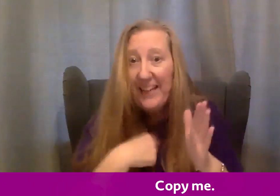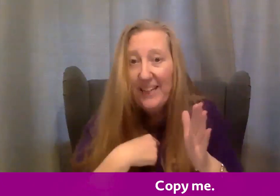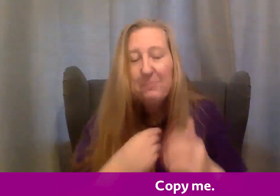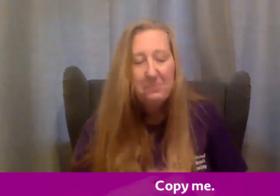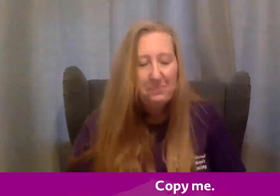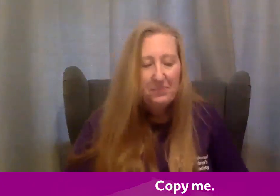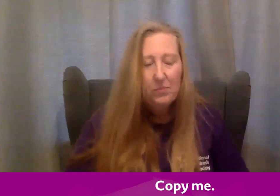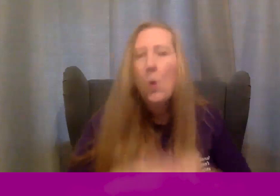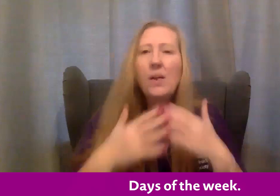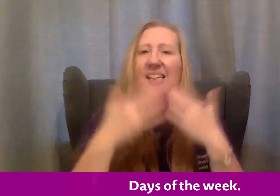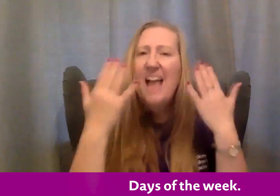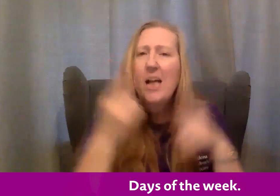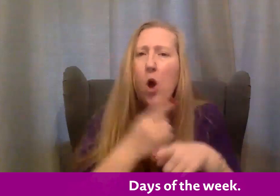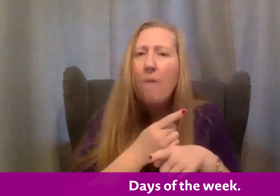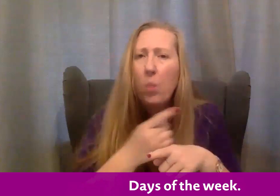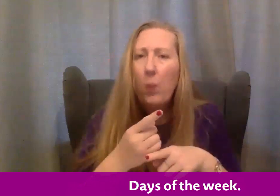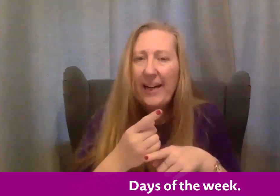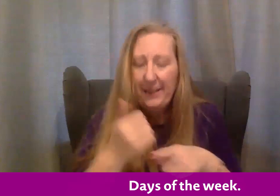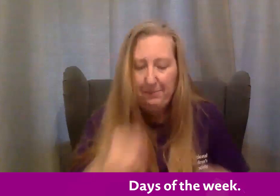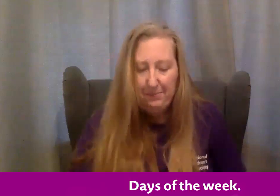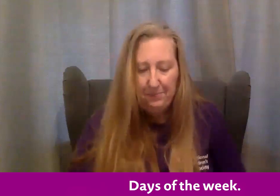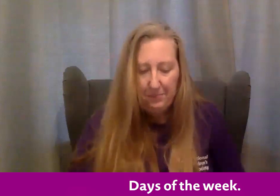copy me days of the week